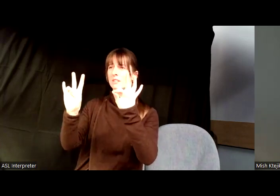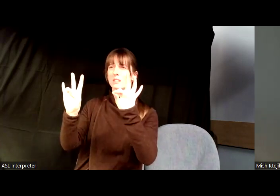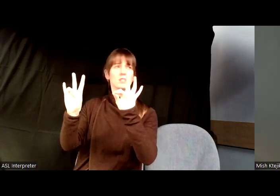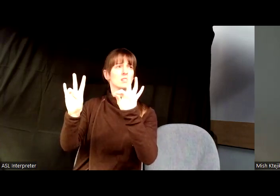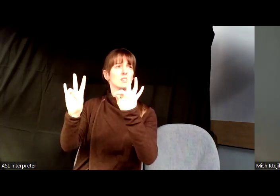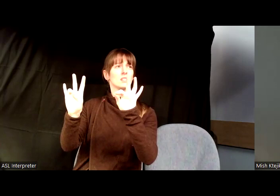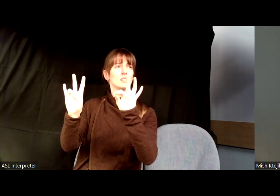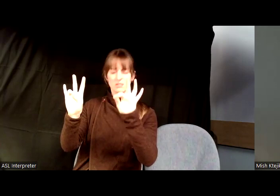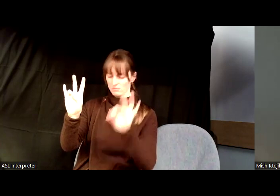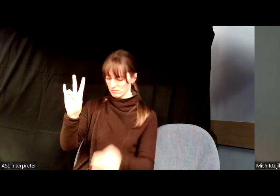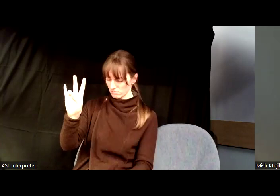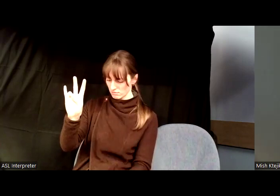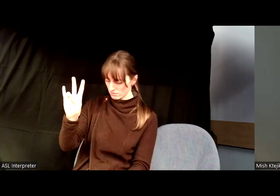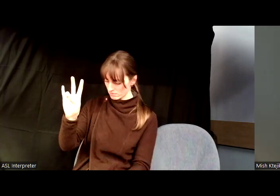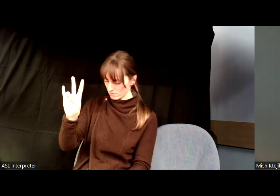Where are